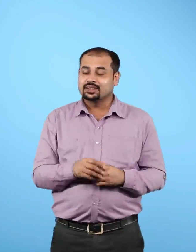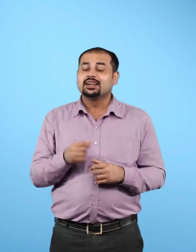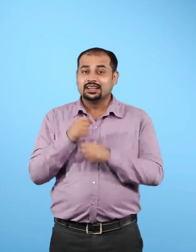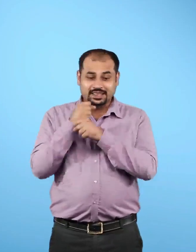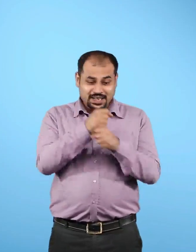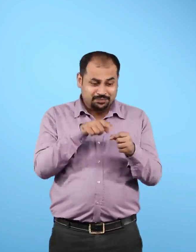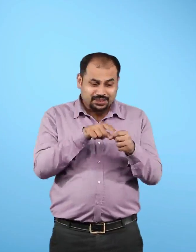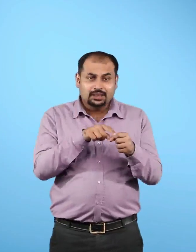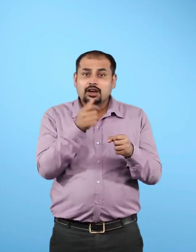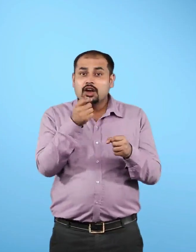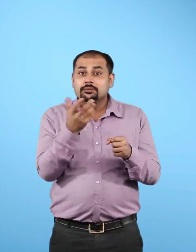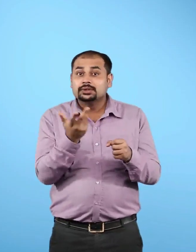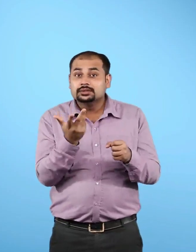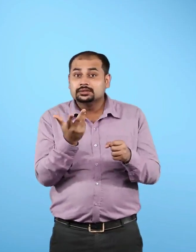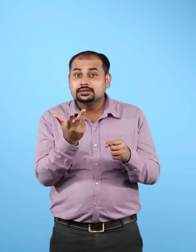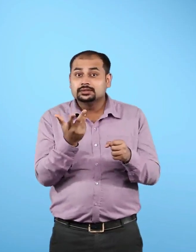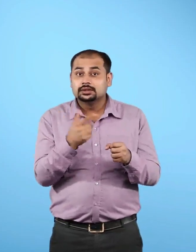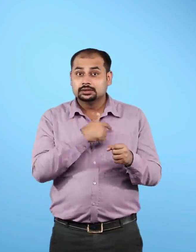It cost 30 yuan.